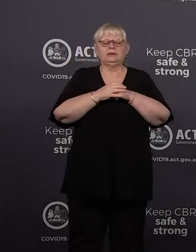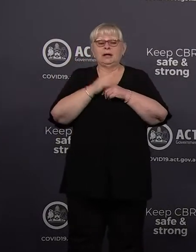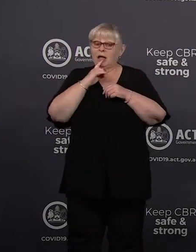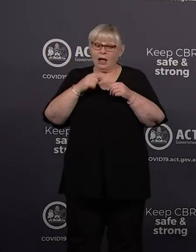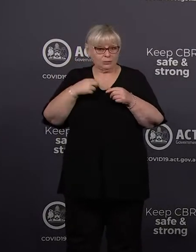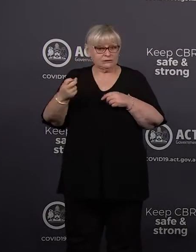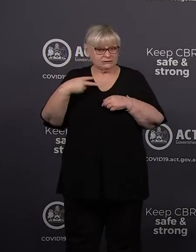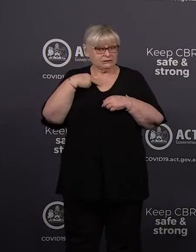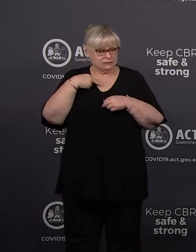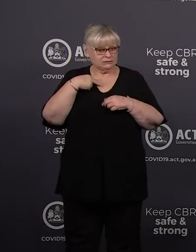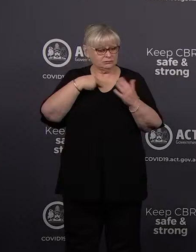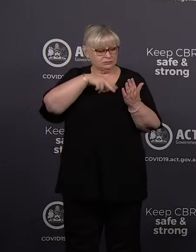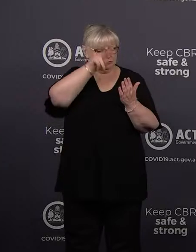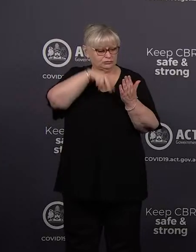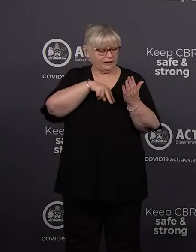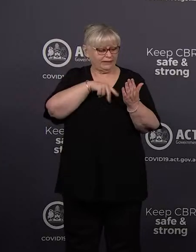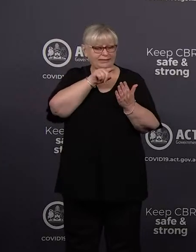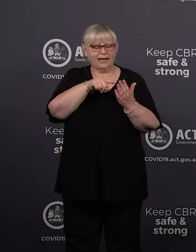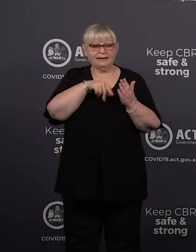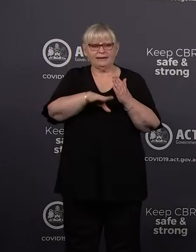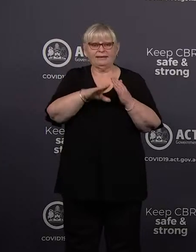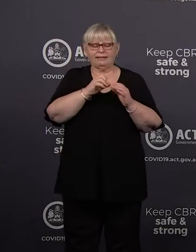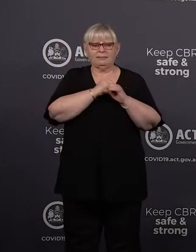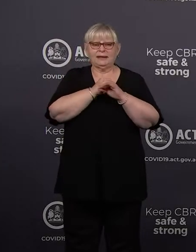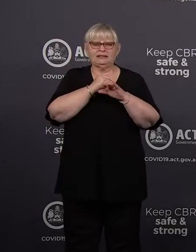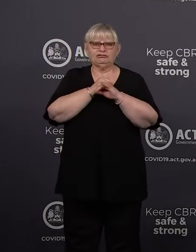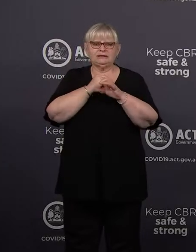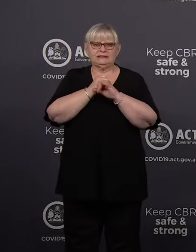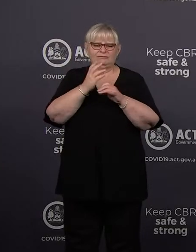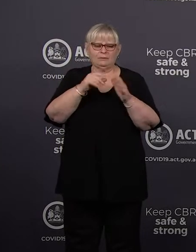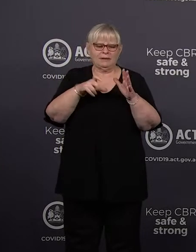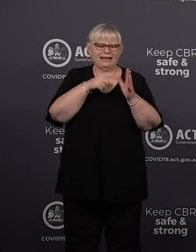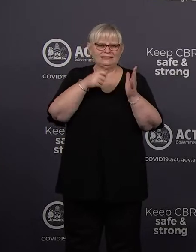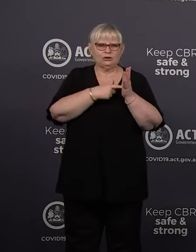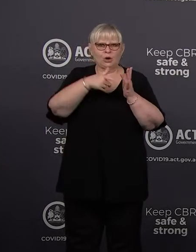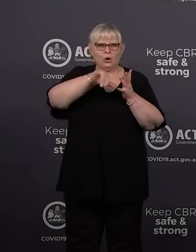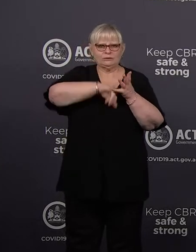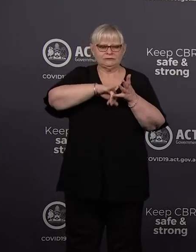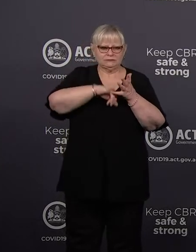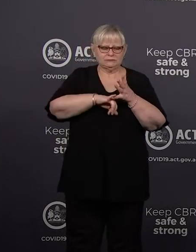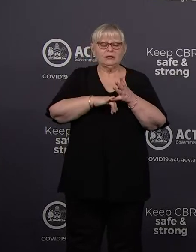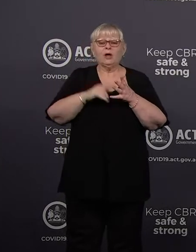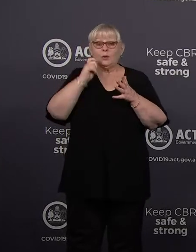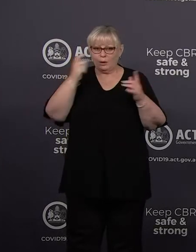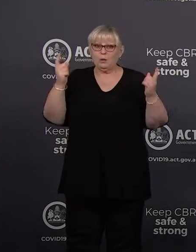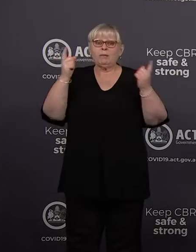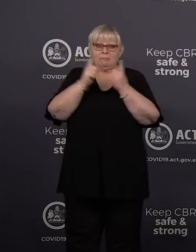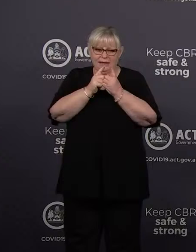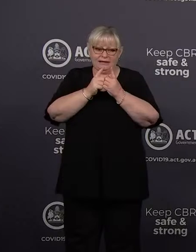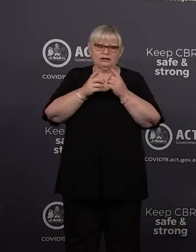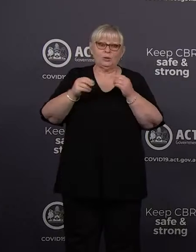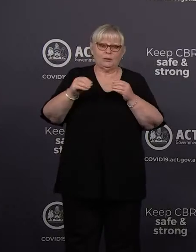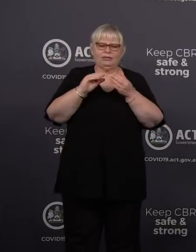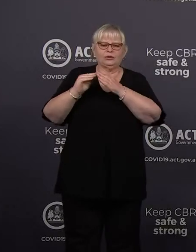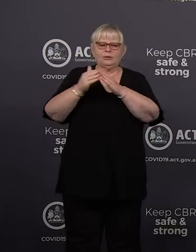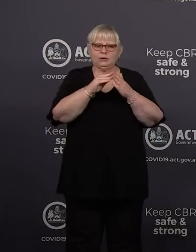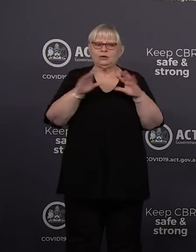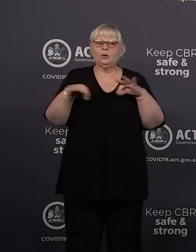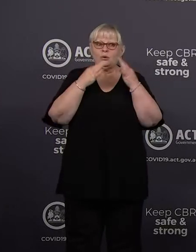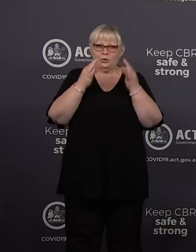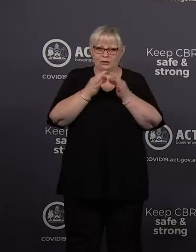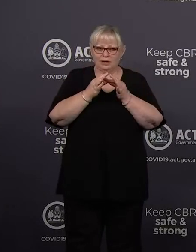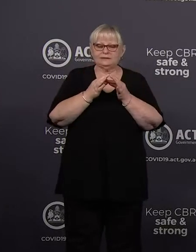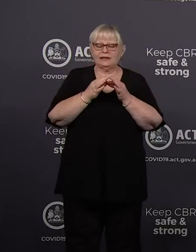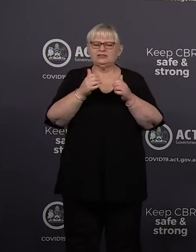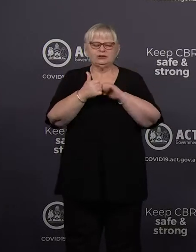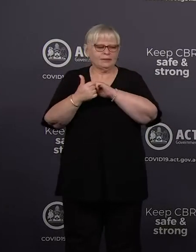read that in the ATCOS media release. Canberra Health Services and our broader health team will be meeting with a range of community sector organisations